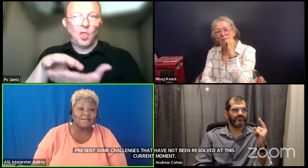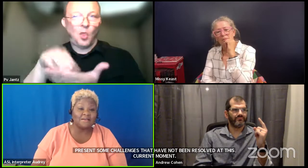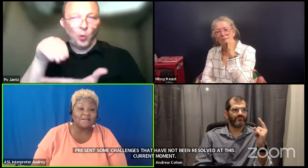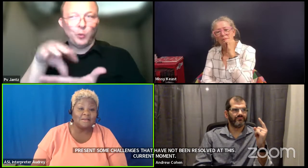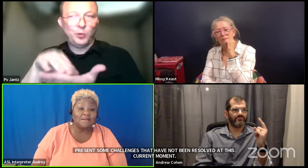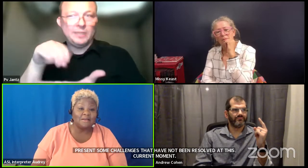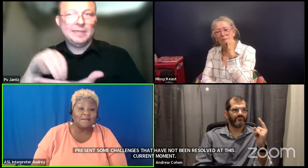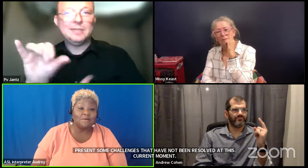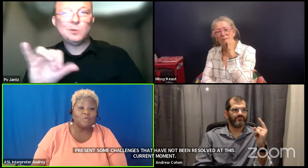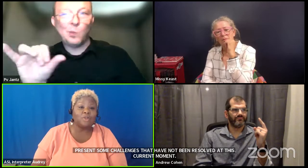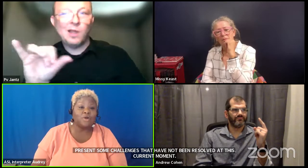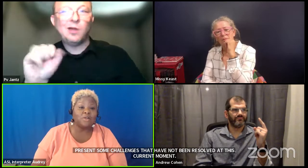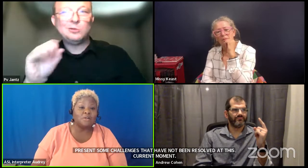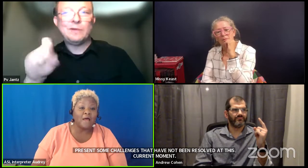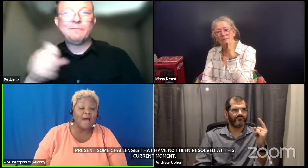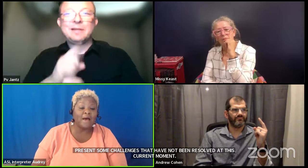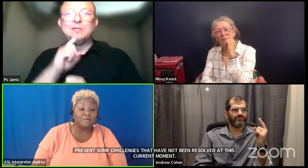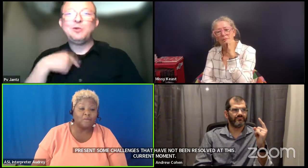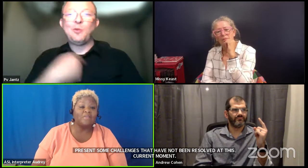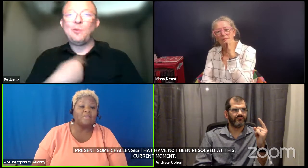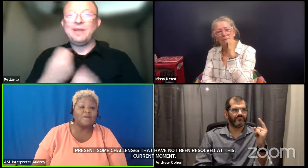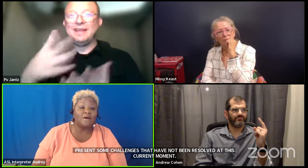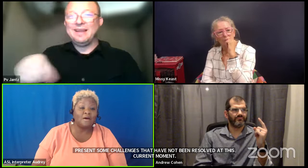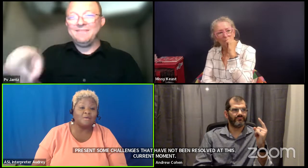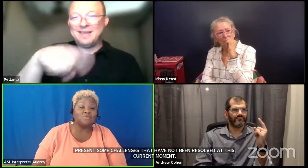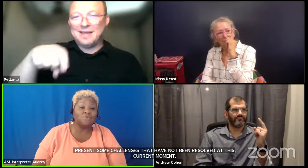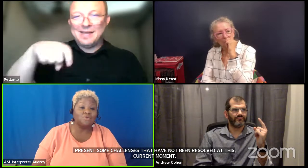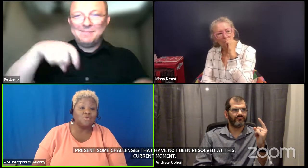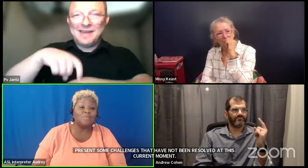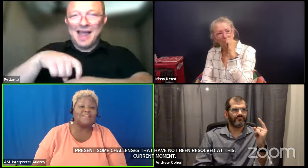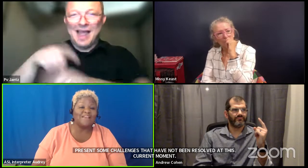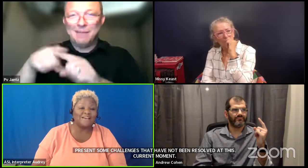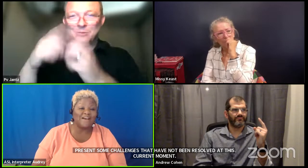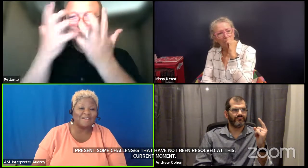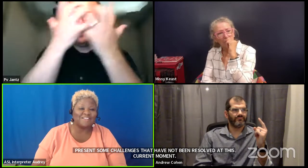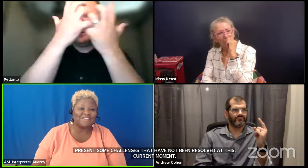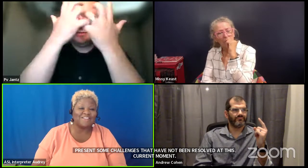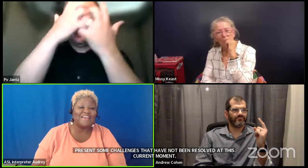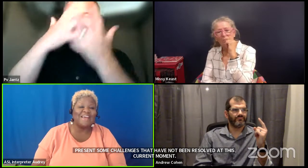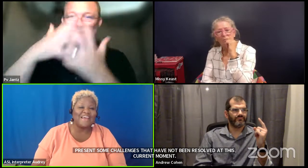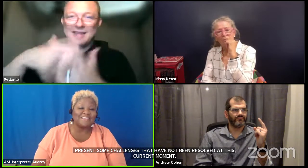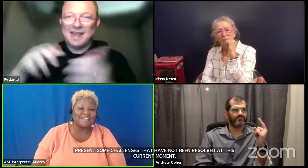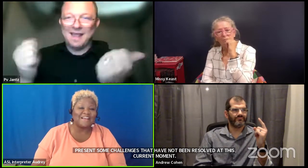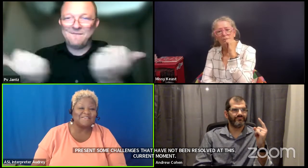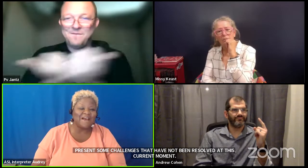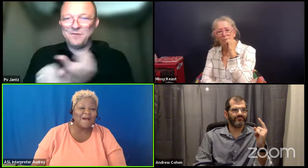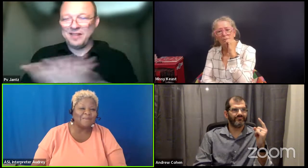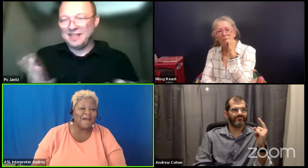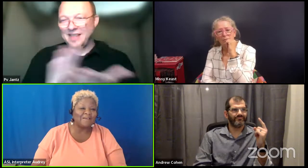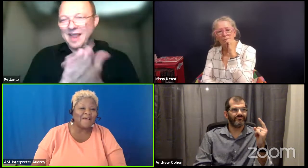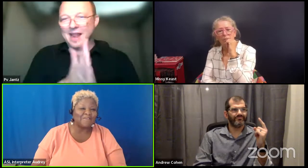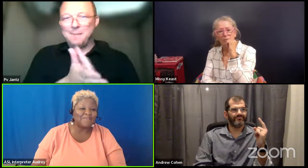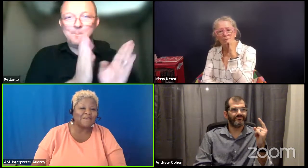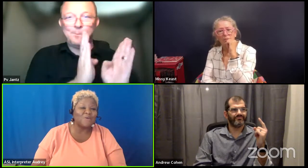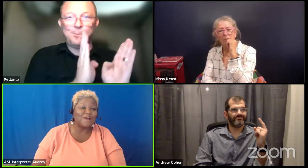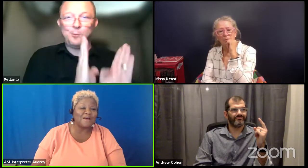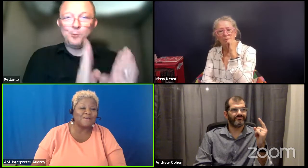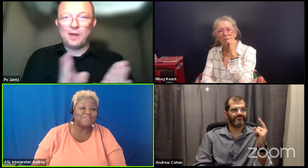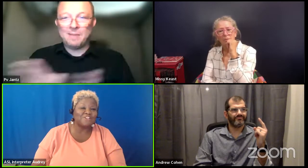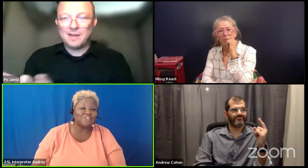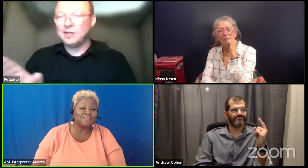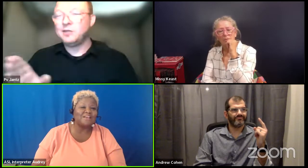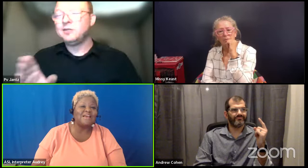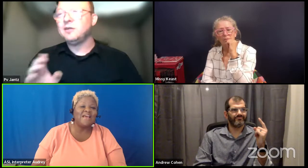yet. We're learning a lot with Zoom and the technology in sake of time and how to have everything work